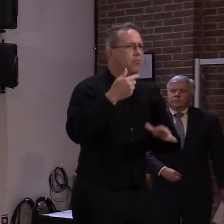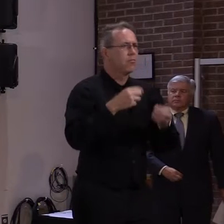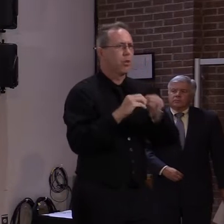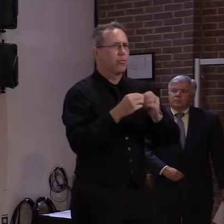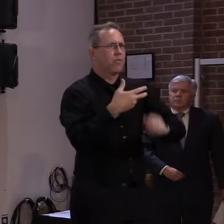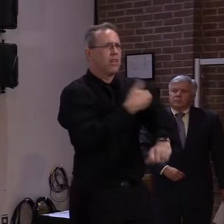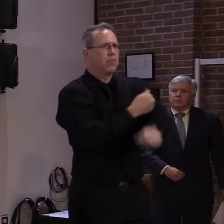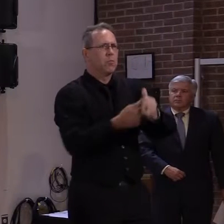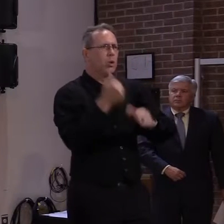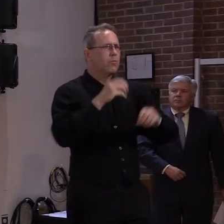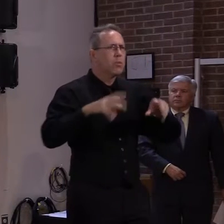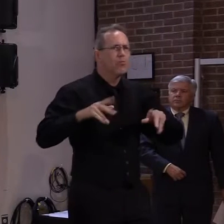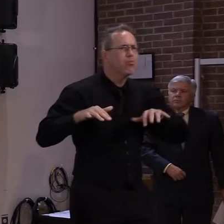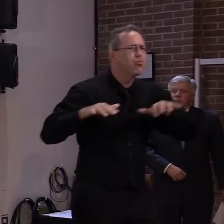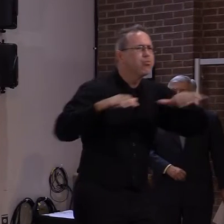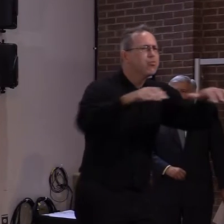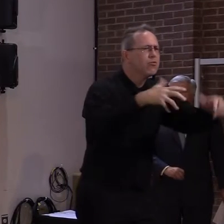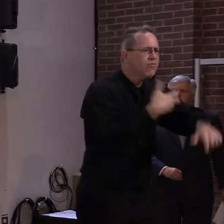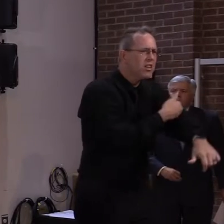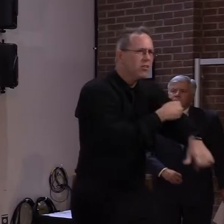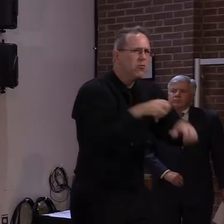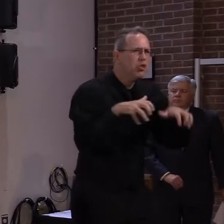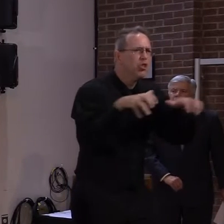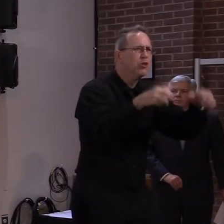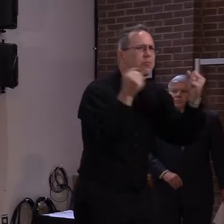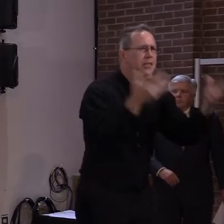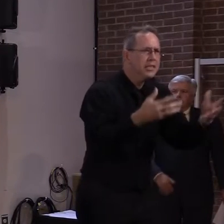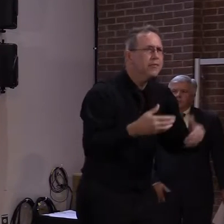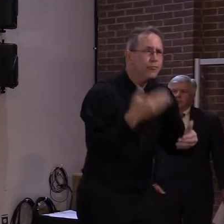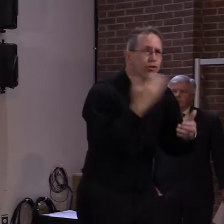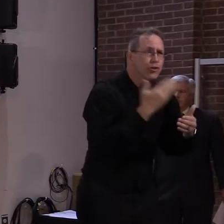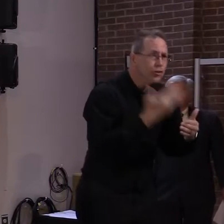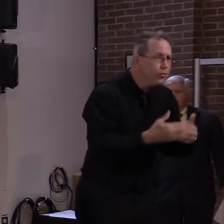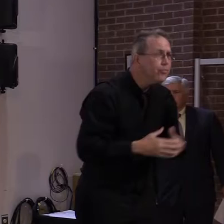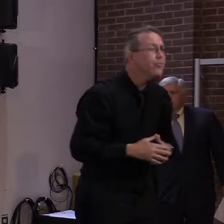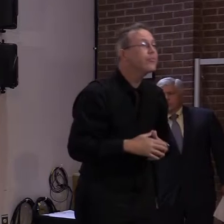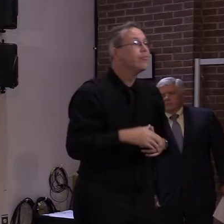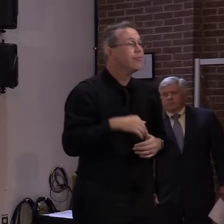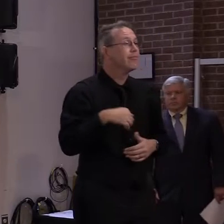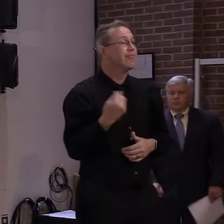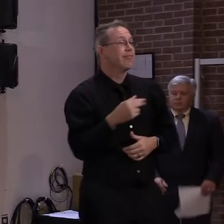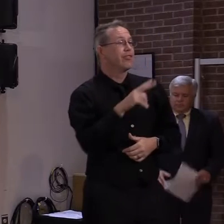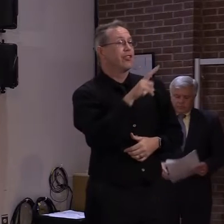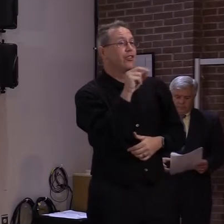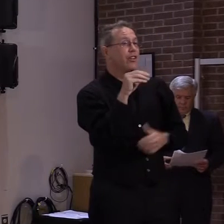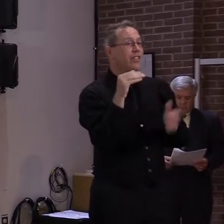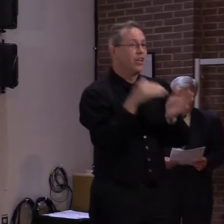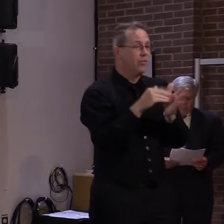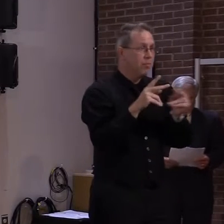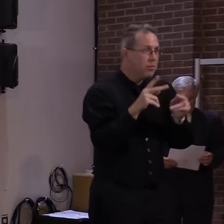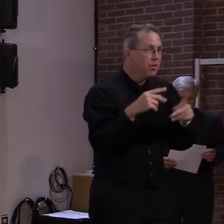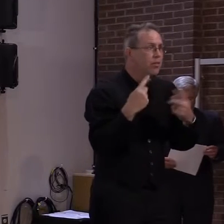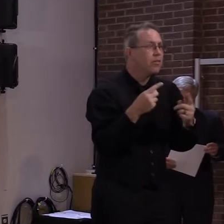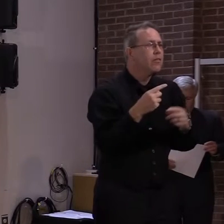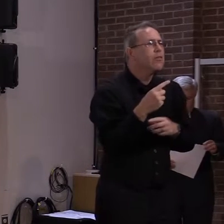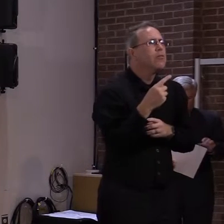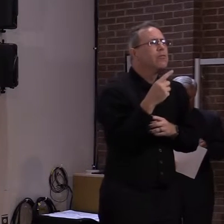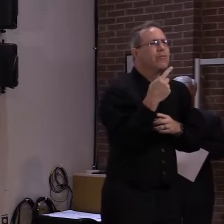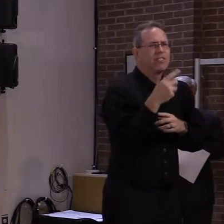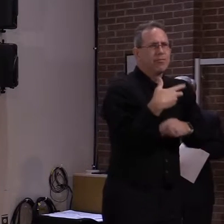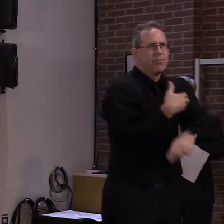one dose over the weekend. And those numbers keep going up. We also continue to have the